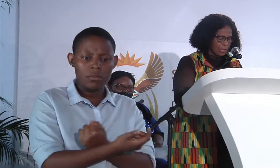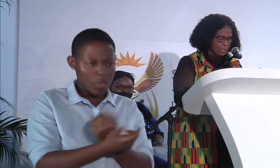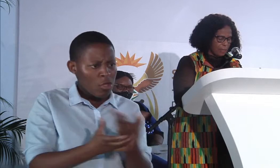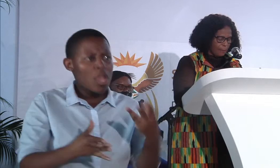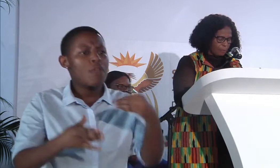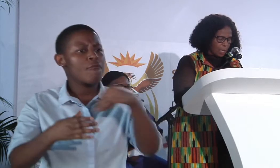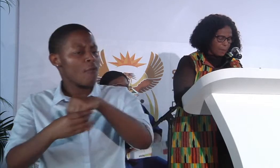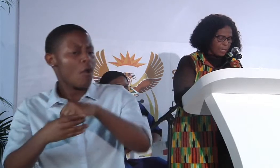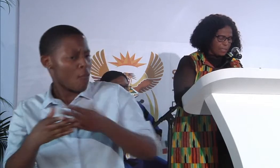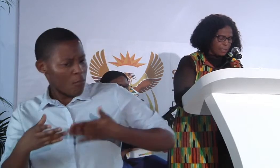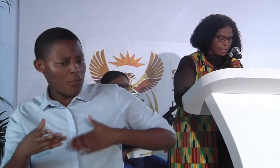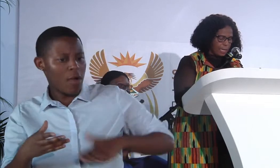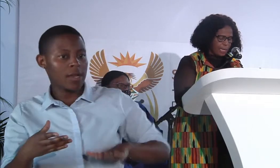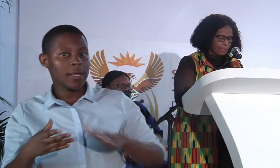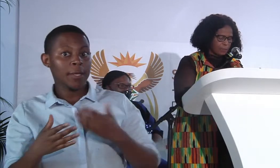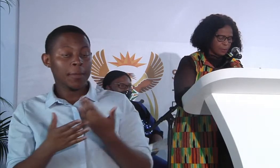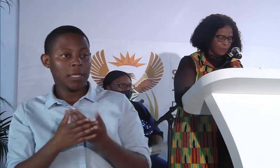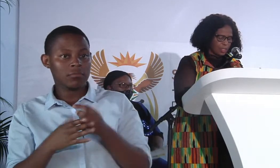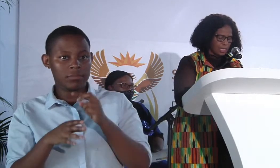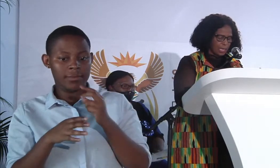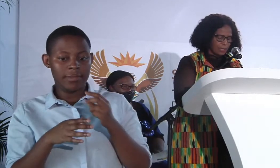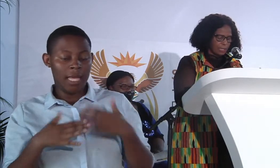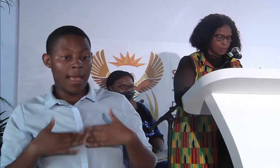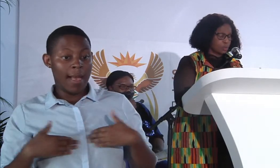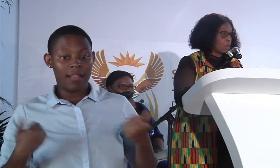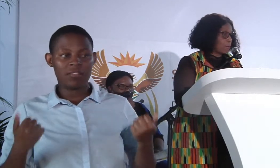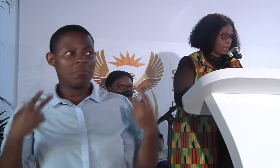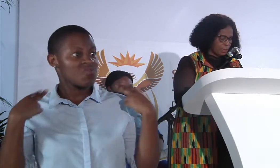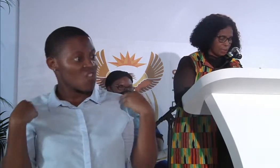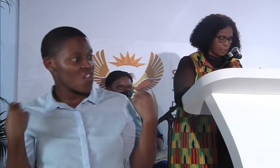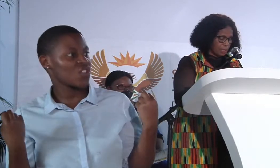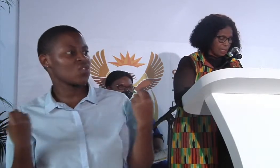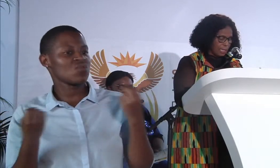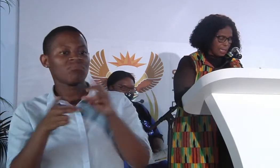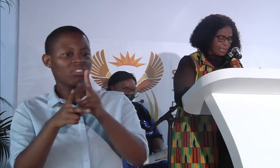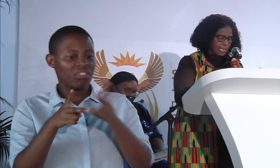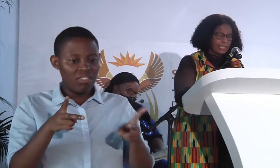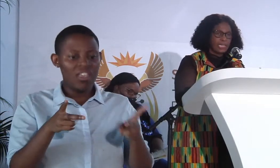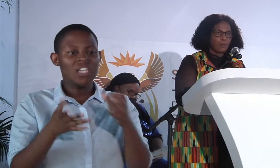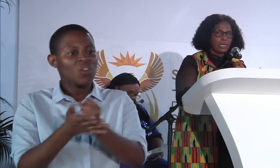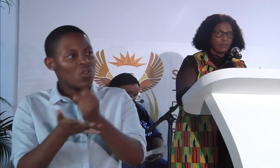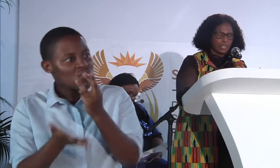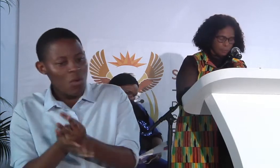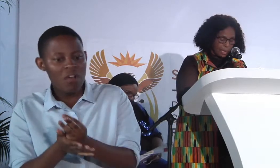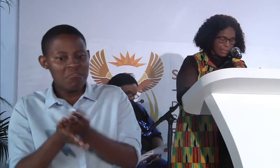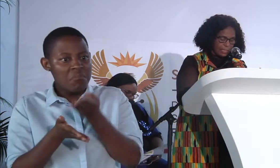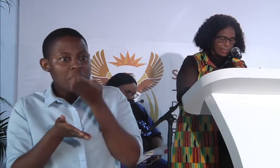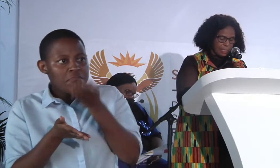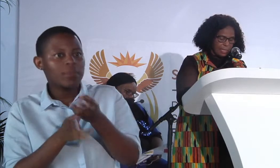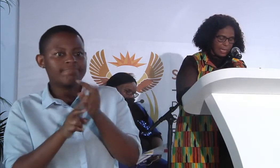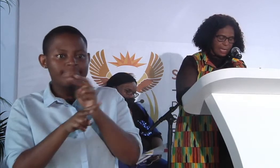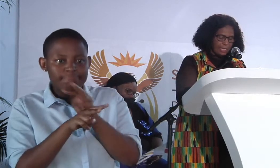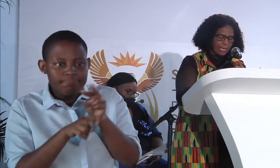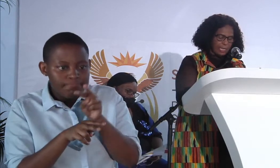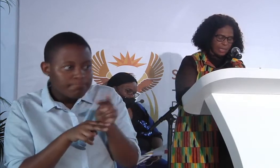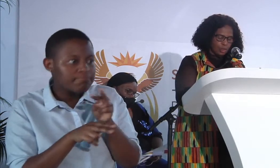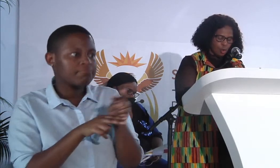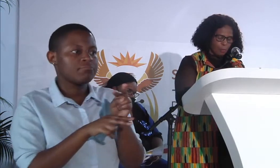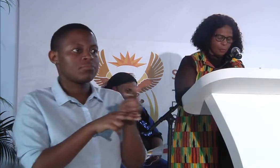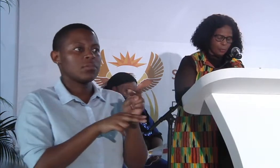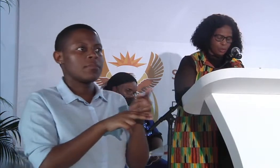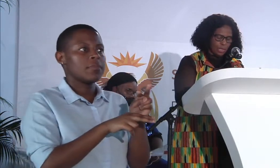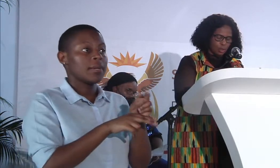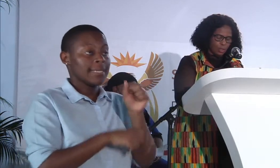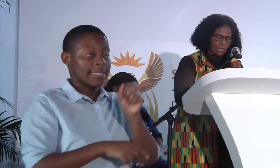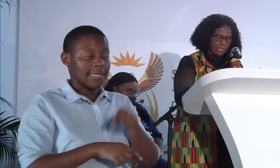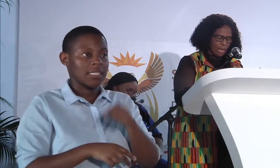monitored by the health professionals and social workers. The eThekwini municipality has done a great job